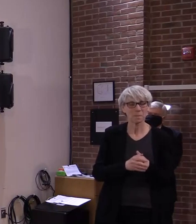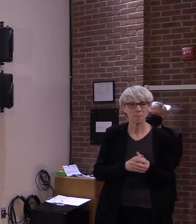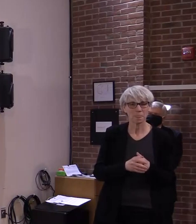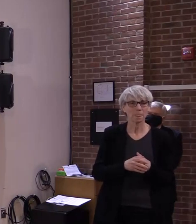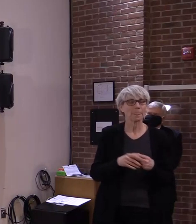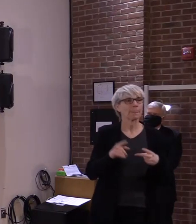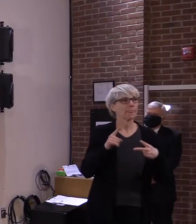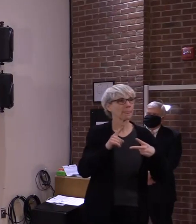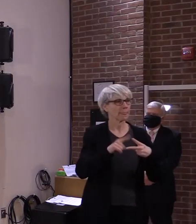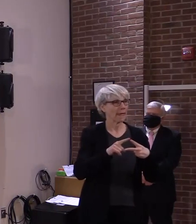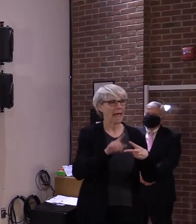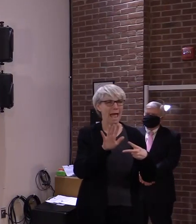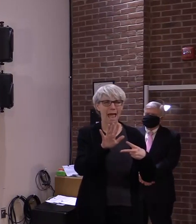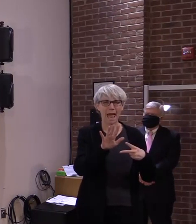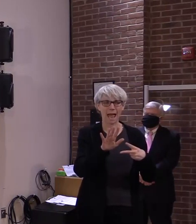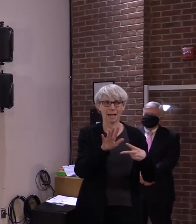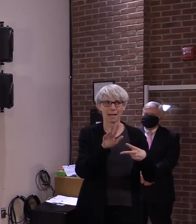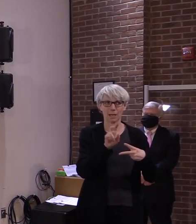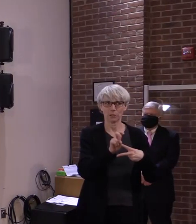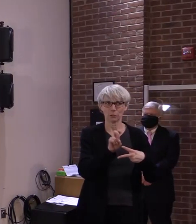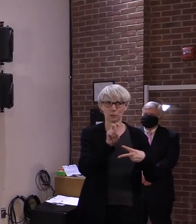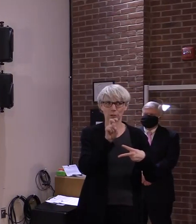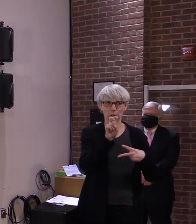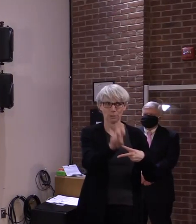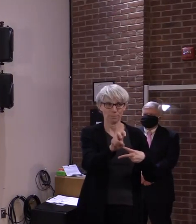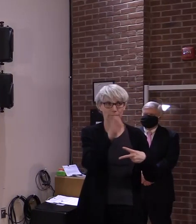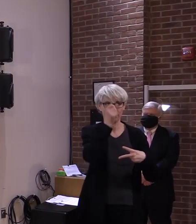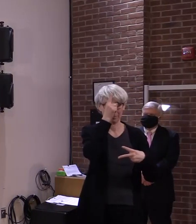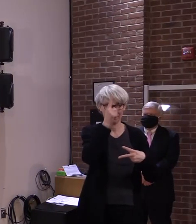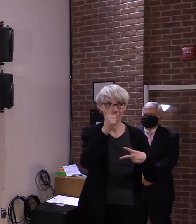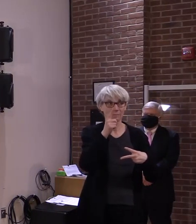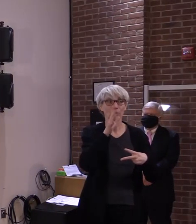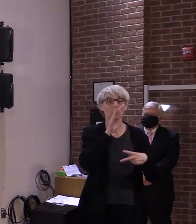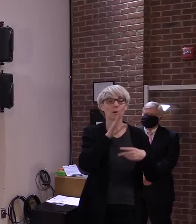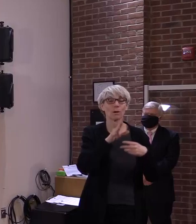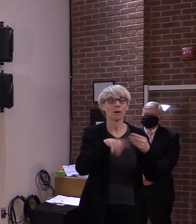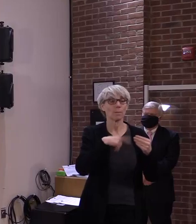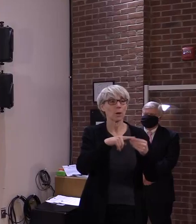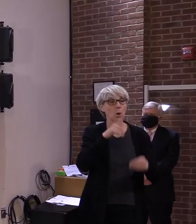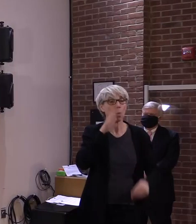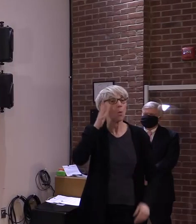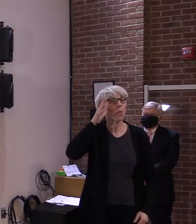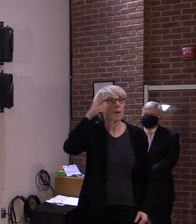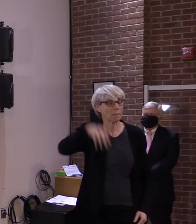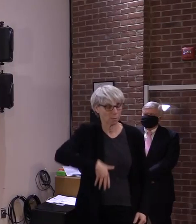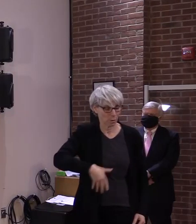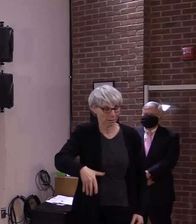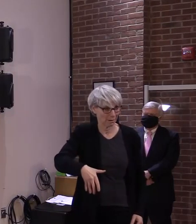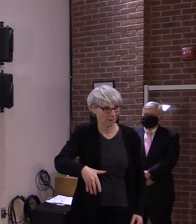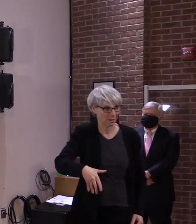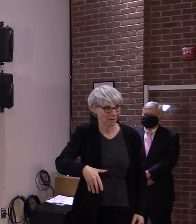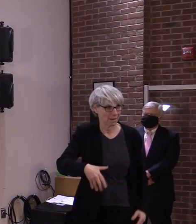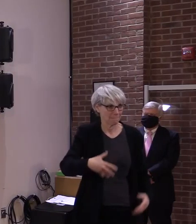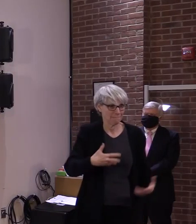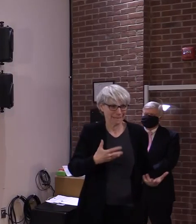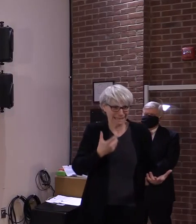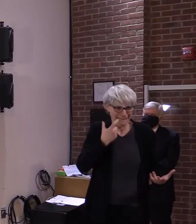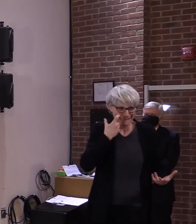is a little premature to answer because we're talking about future pregnancies for a vaccine that has been out